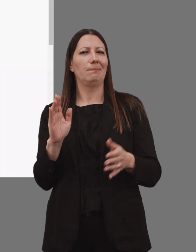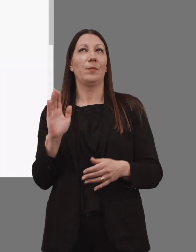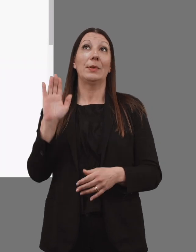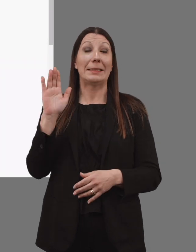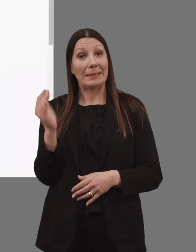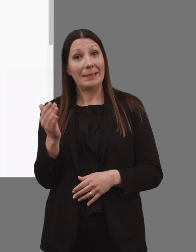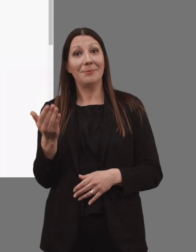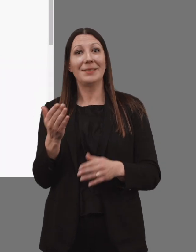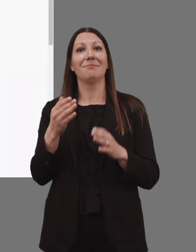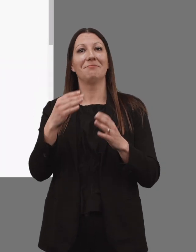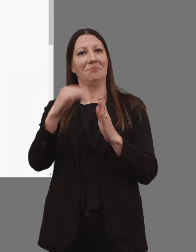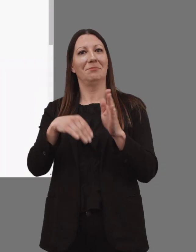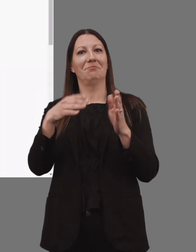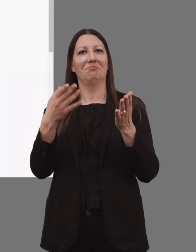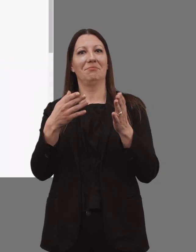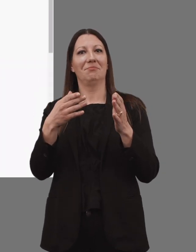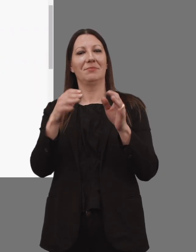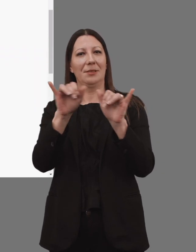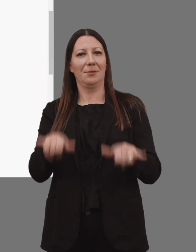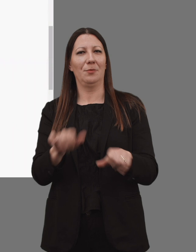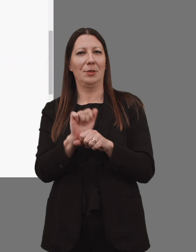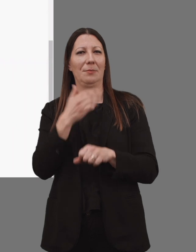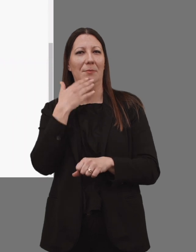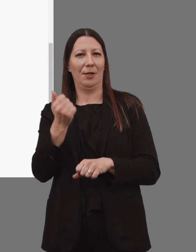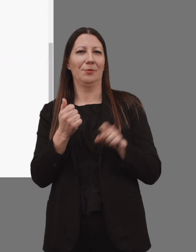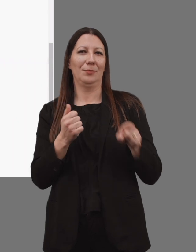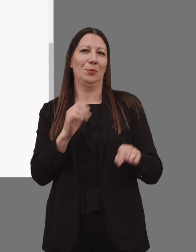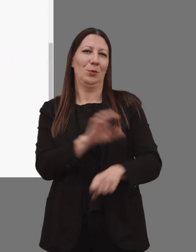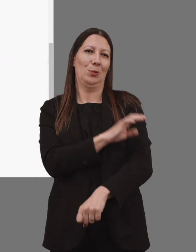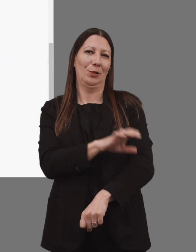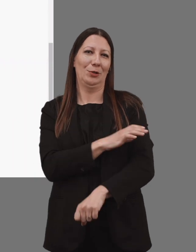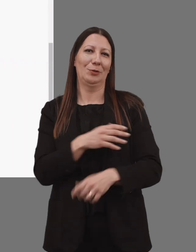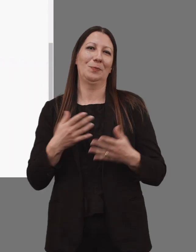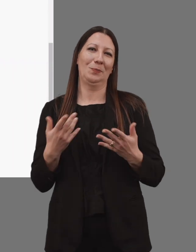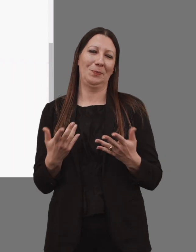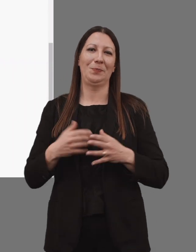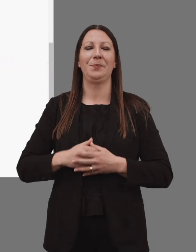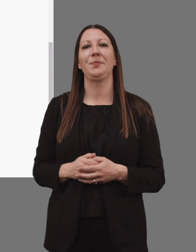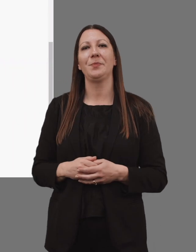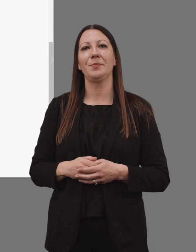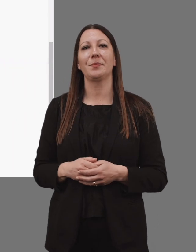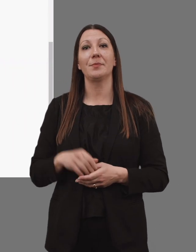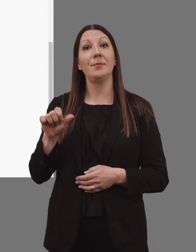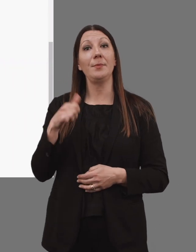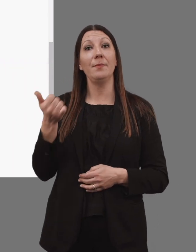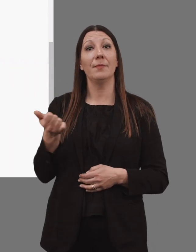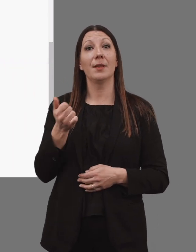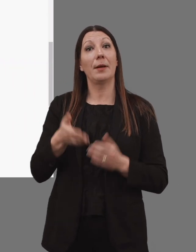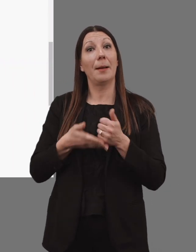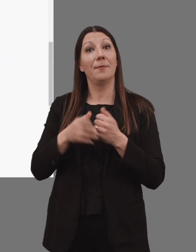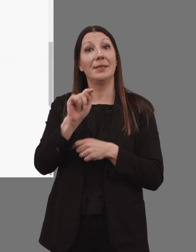seems to work better on desktop formats there. So some other tips for applying: